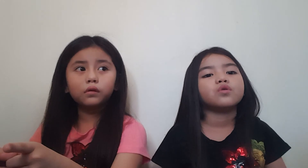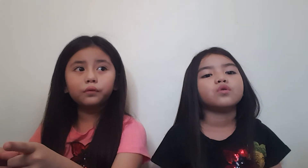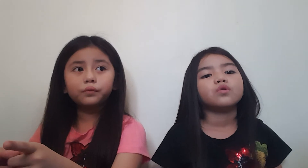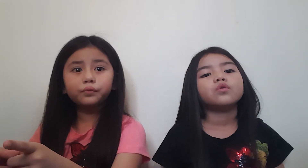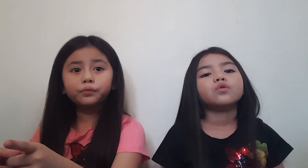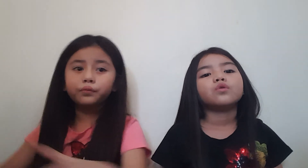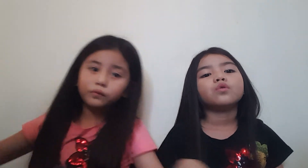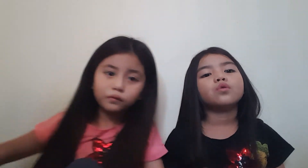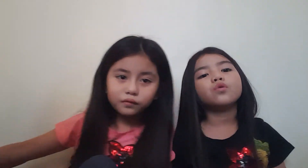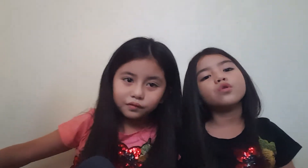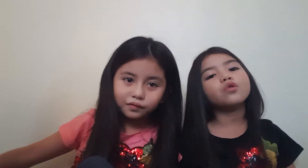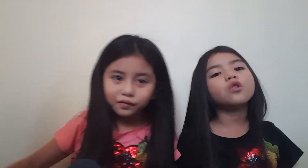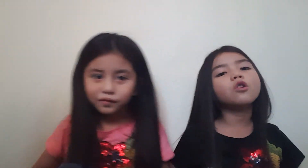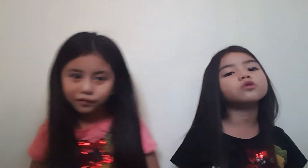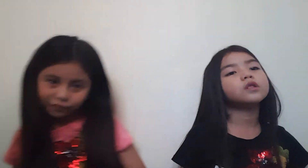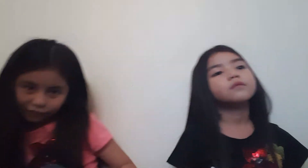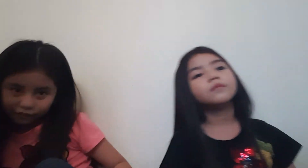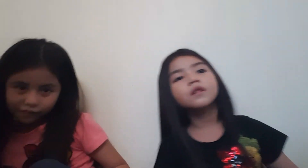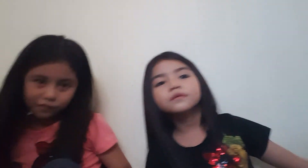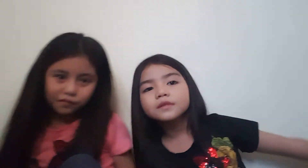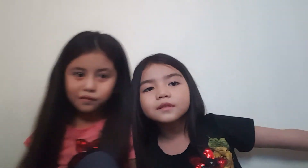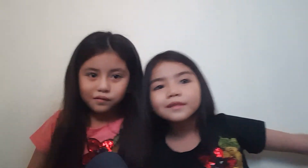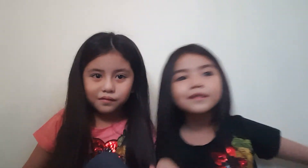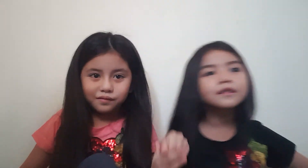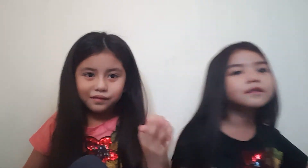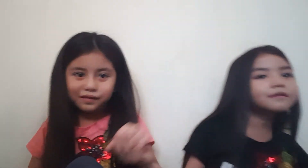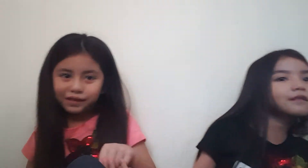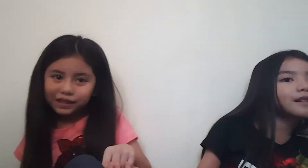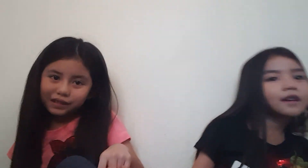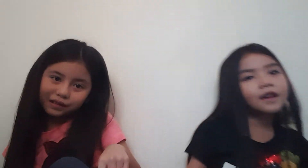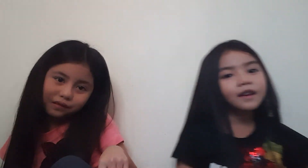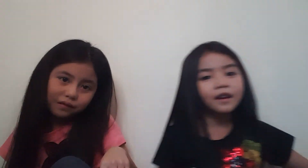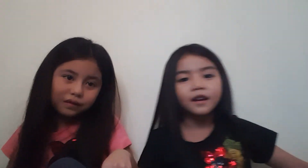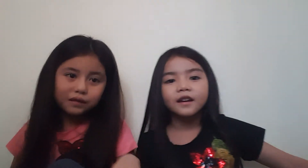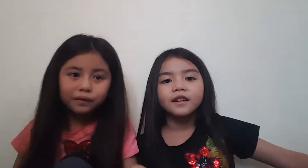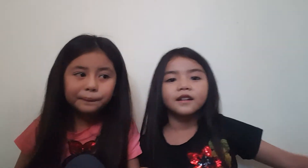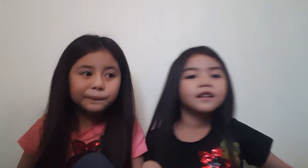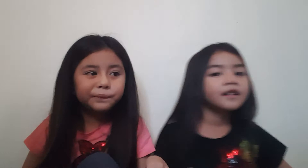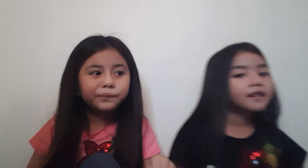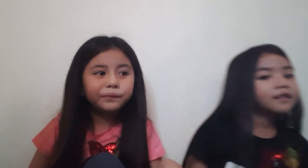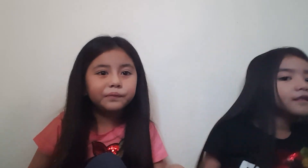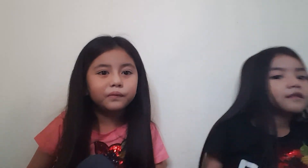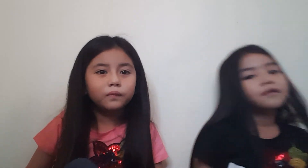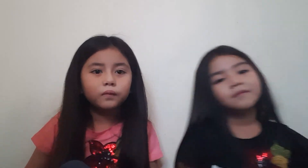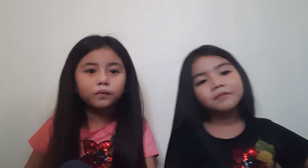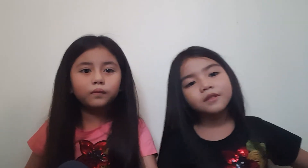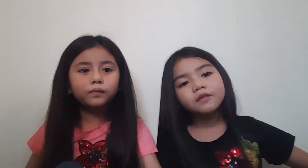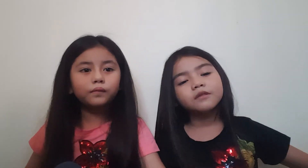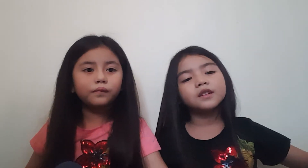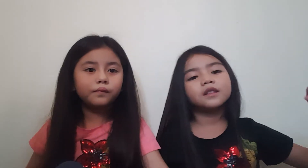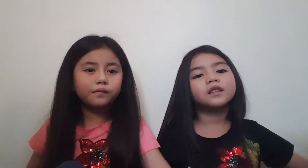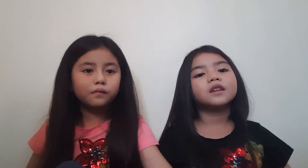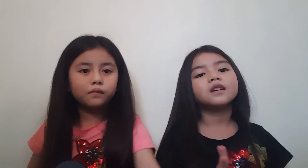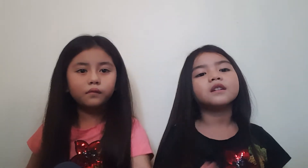Who knows Your world tomorrow breaks My glowing flames